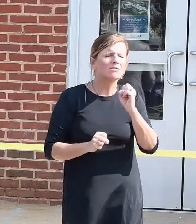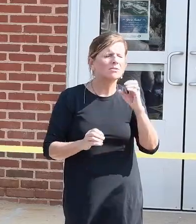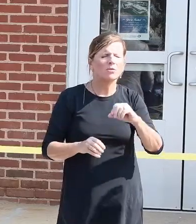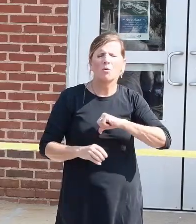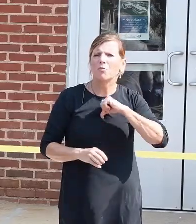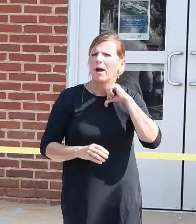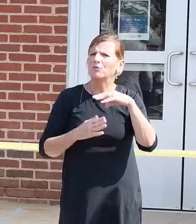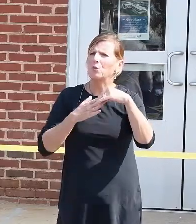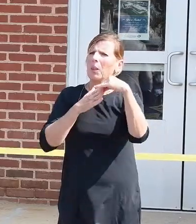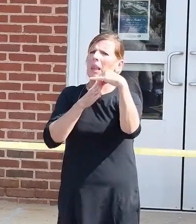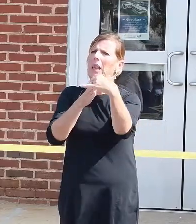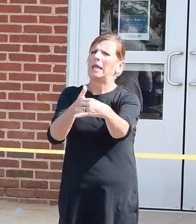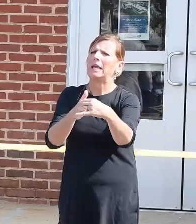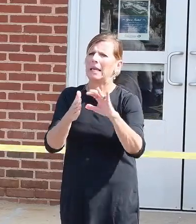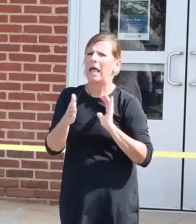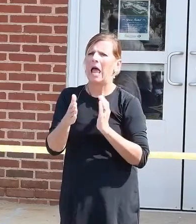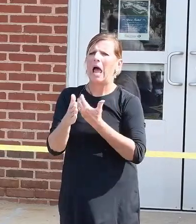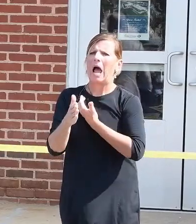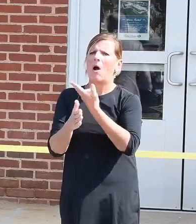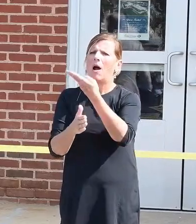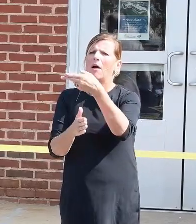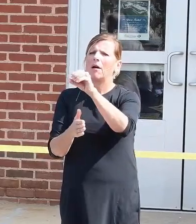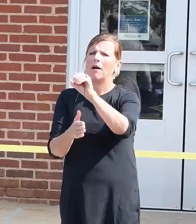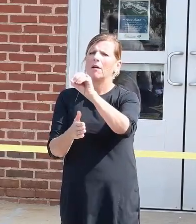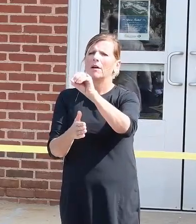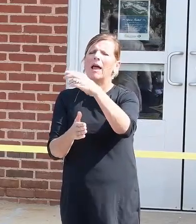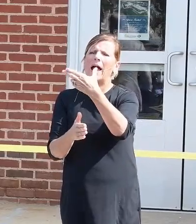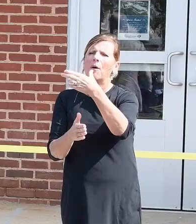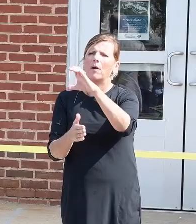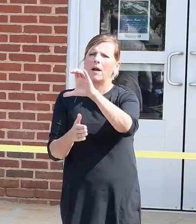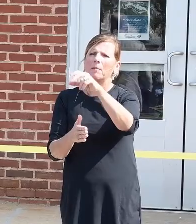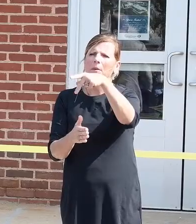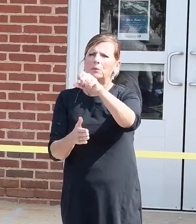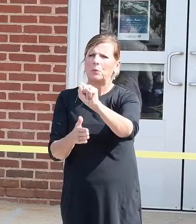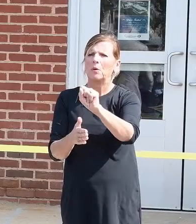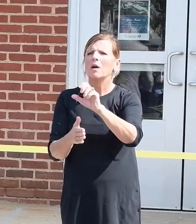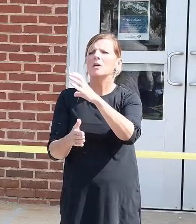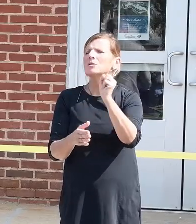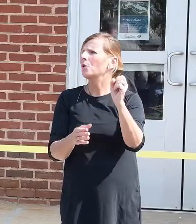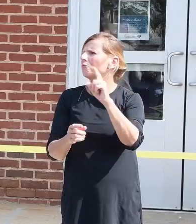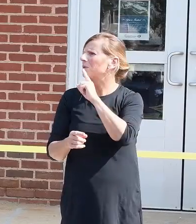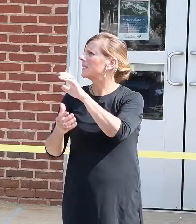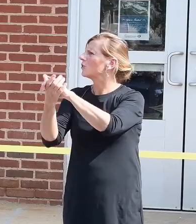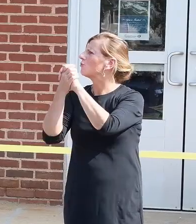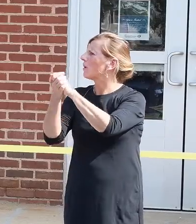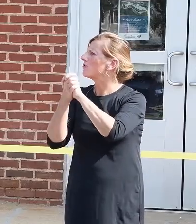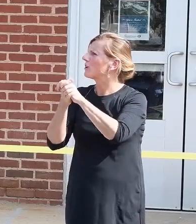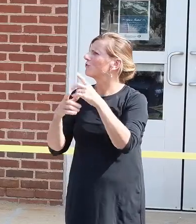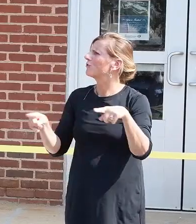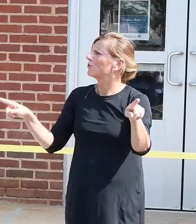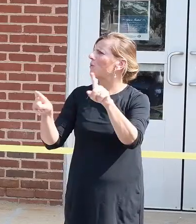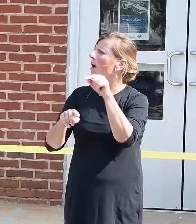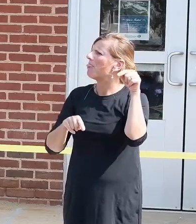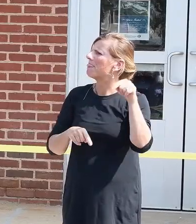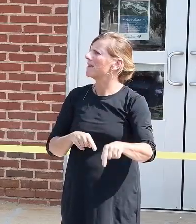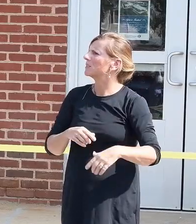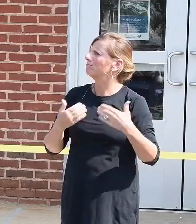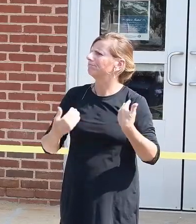to lead our Howard County Public School System. Congratulations to everybody on this symbolic day. Thank you very much.